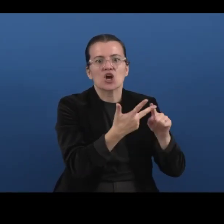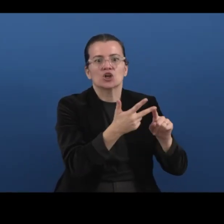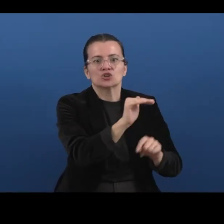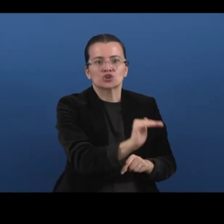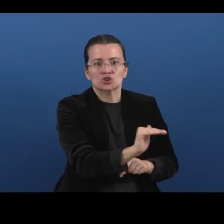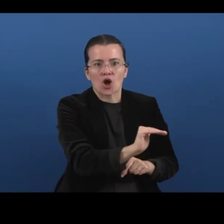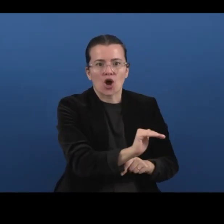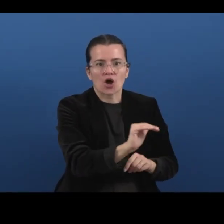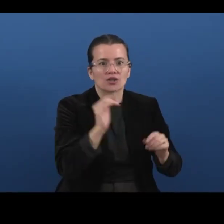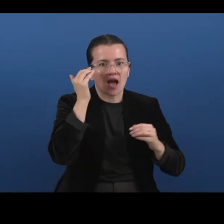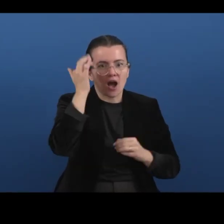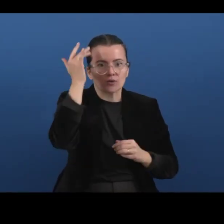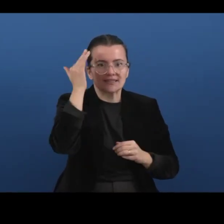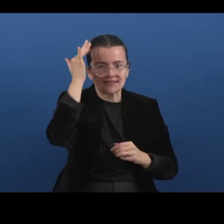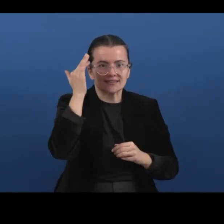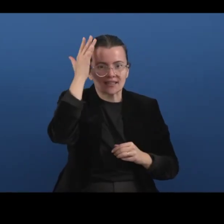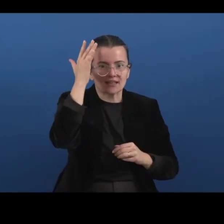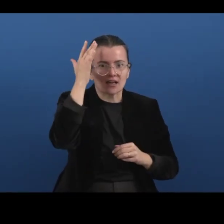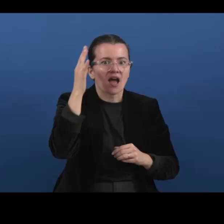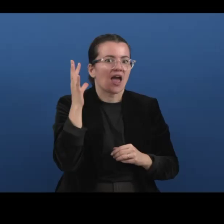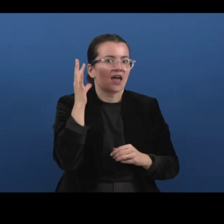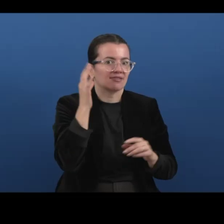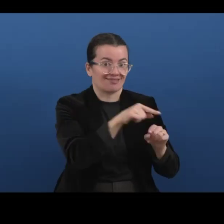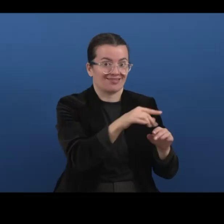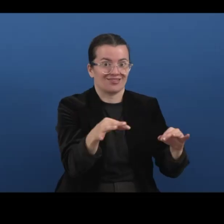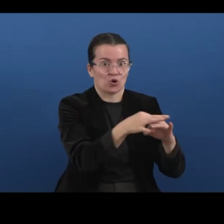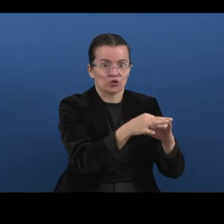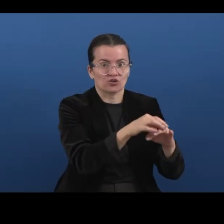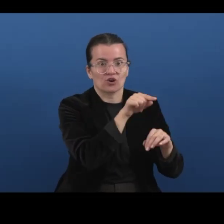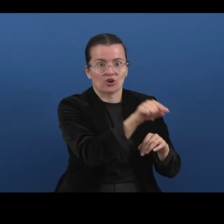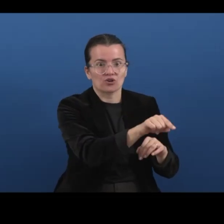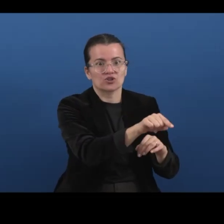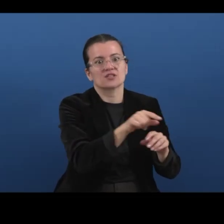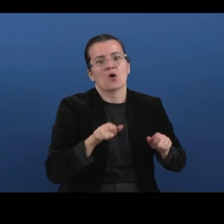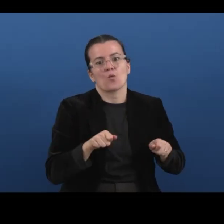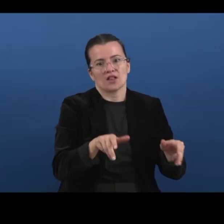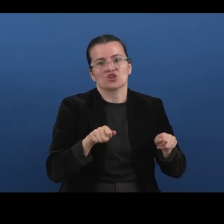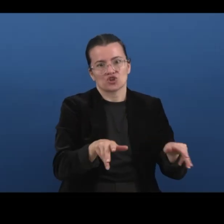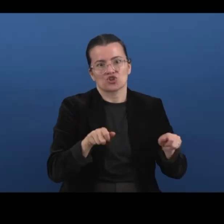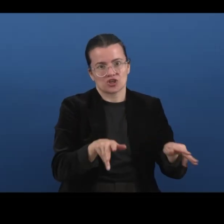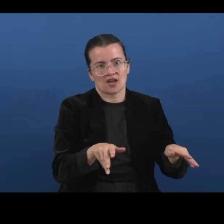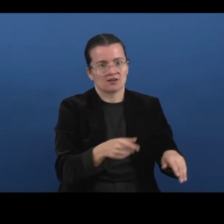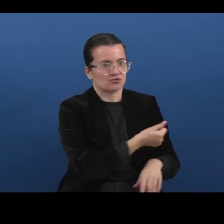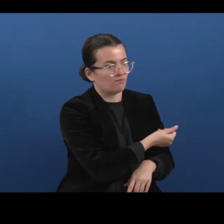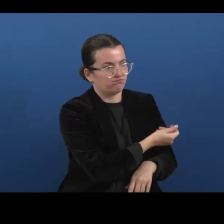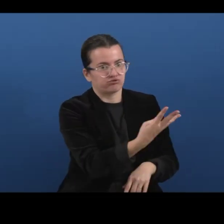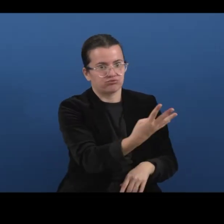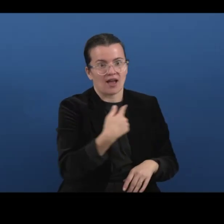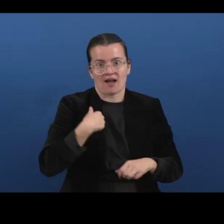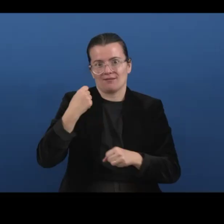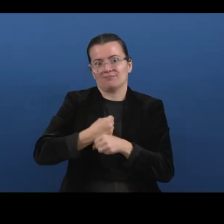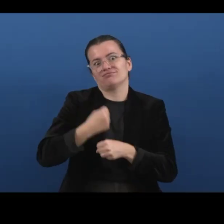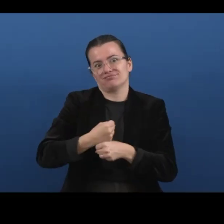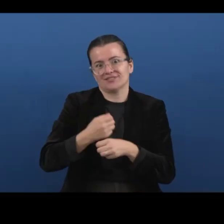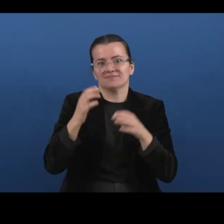So I'm kept very busy. But how it all began. So back in the pandemic in the UK, which is